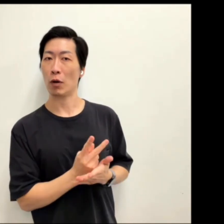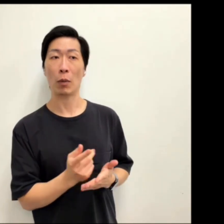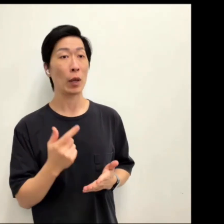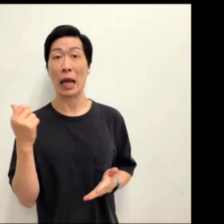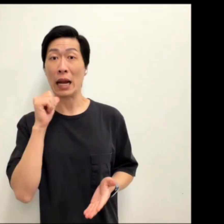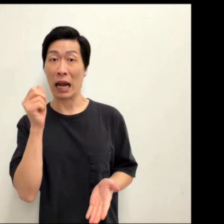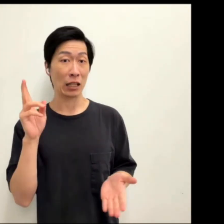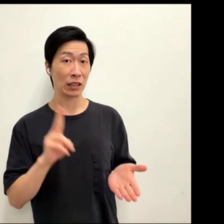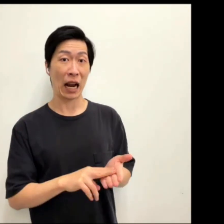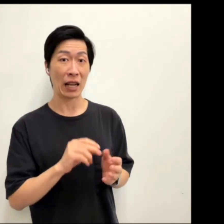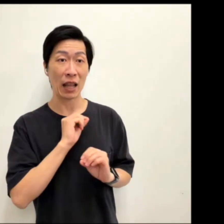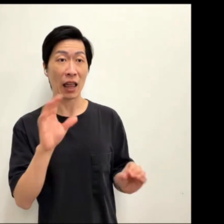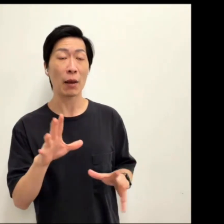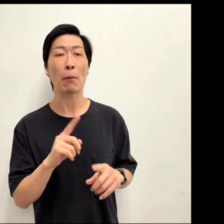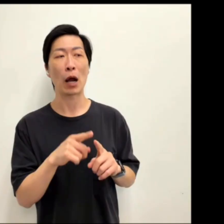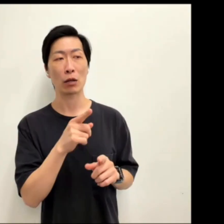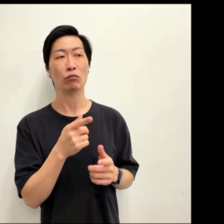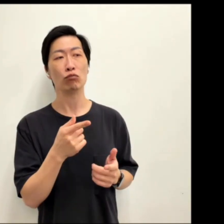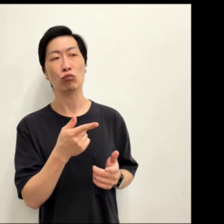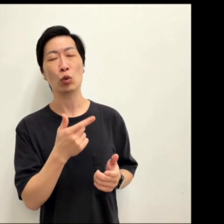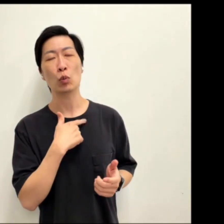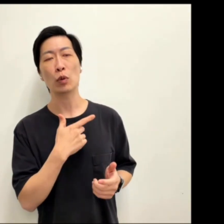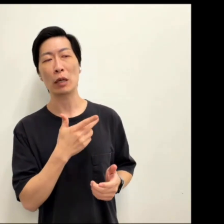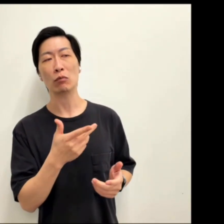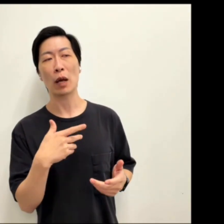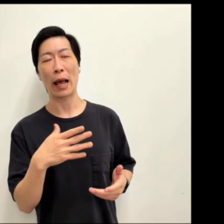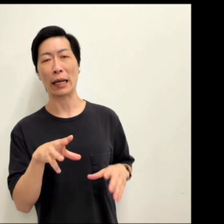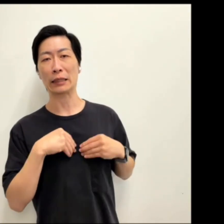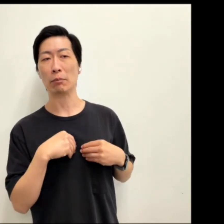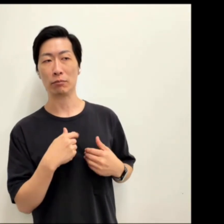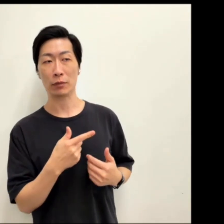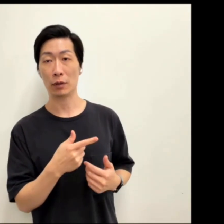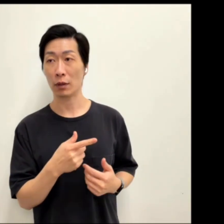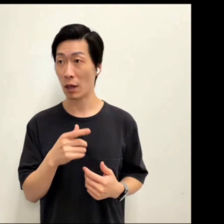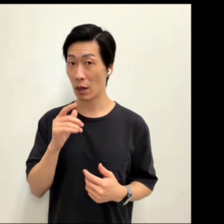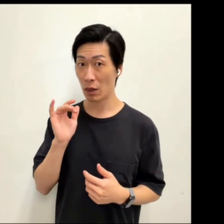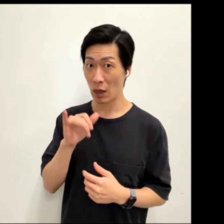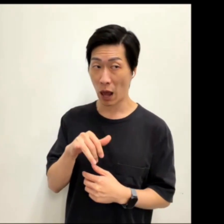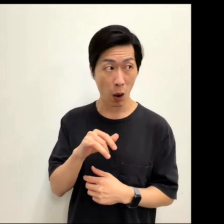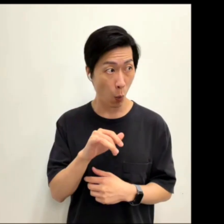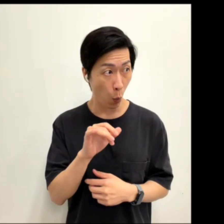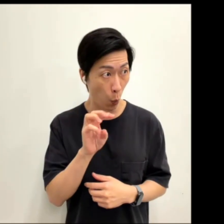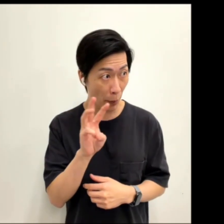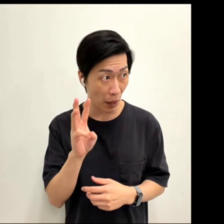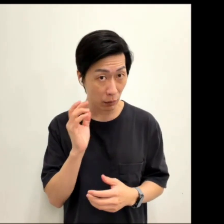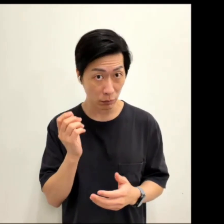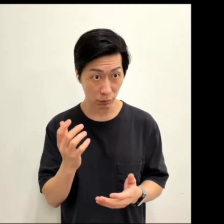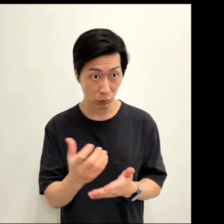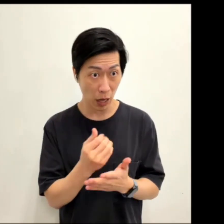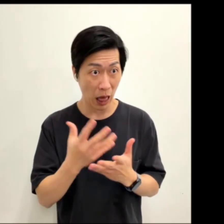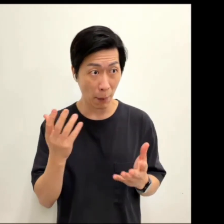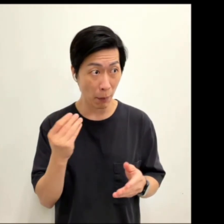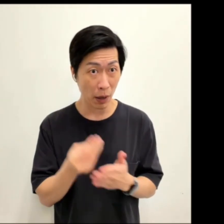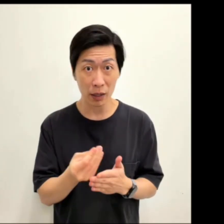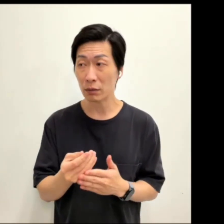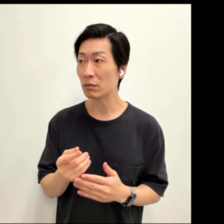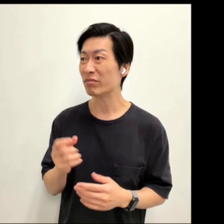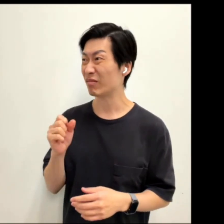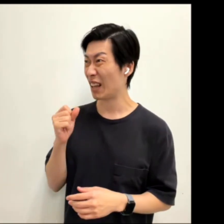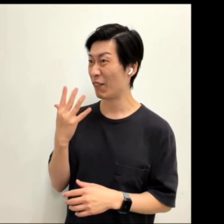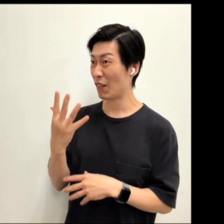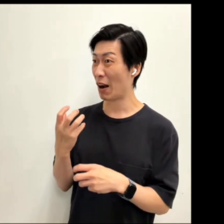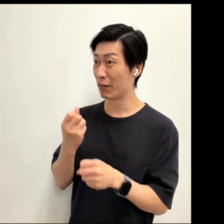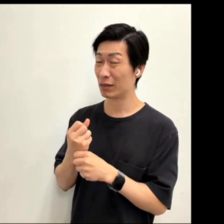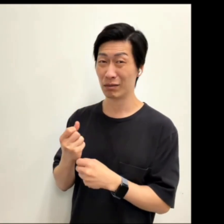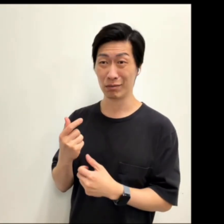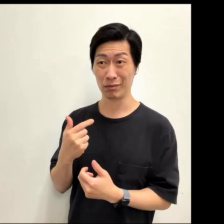sign anything, but like you have our blessing. Have fun. And did that website make you a lot of money? Yeah, it still is. It's been 5 years.